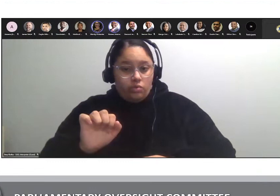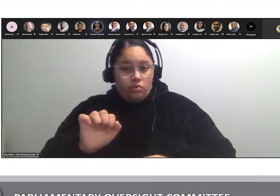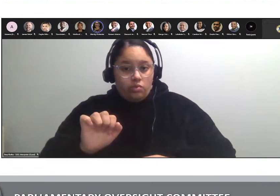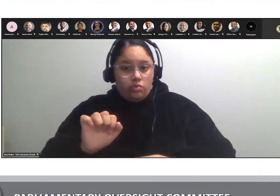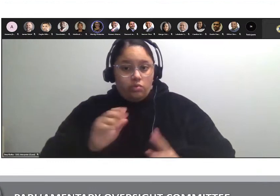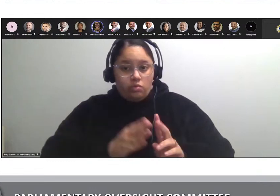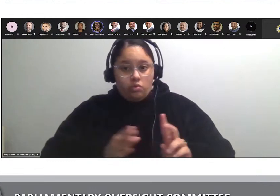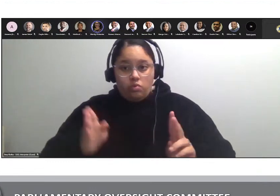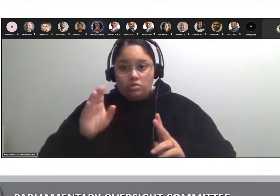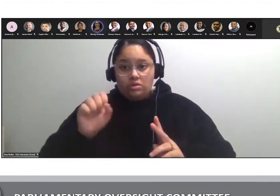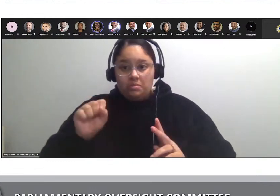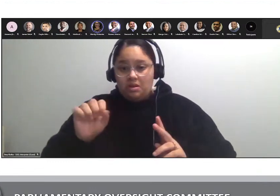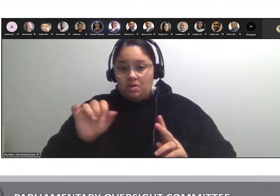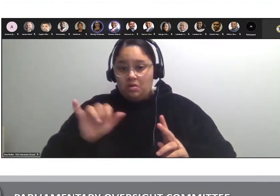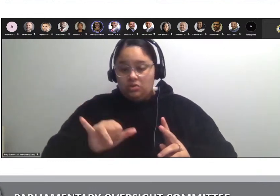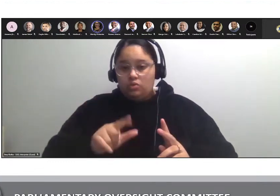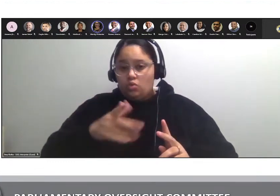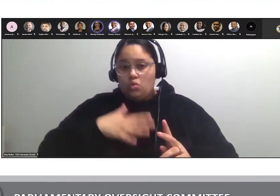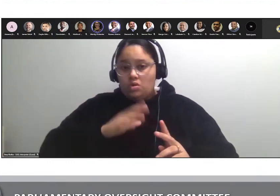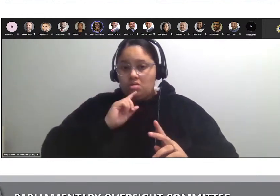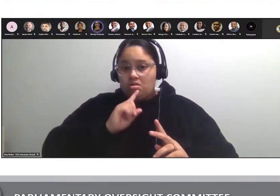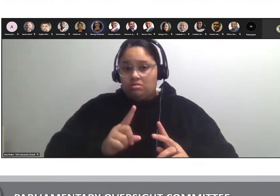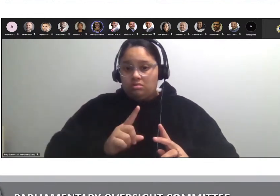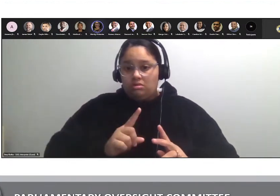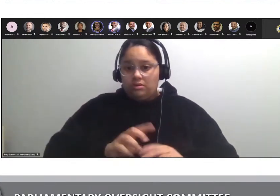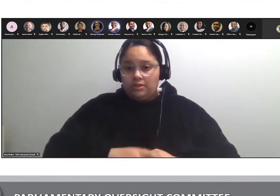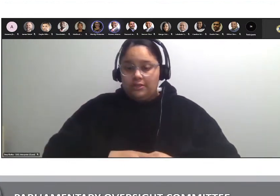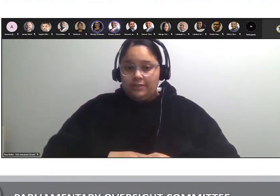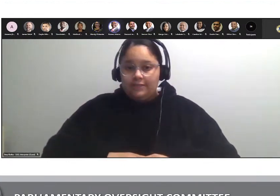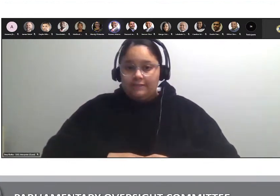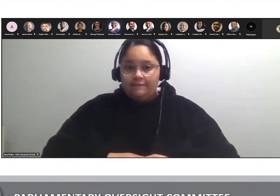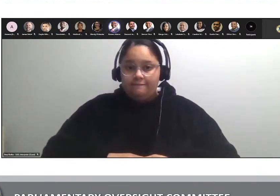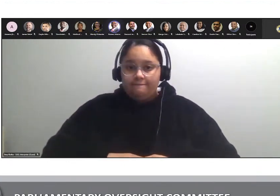this one to Mr. Stamele? Or you want to answer on this?